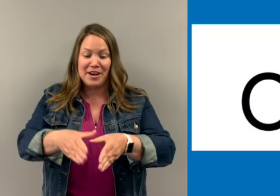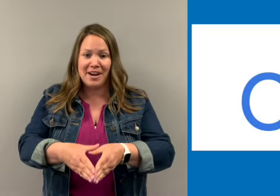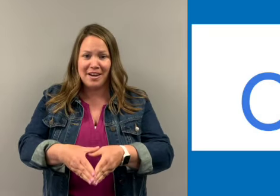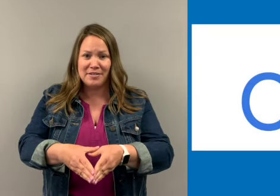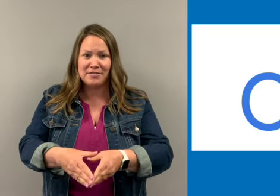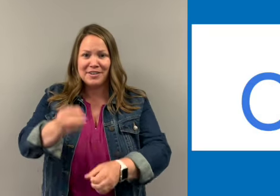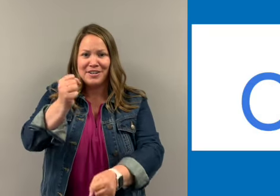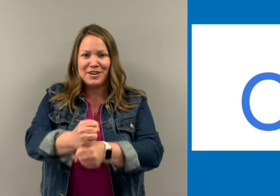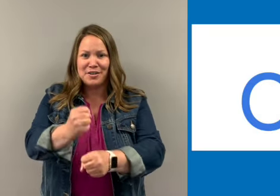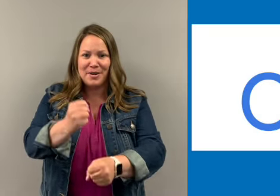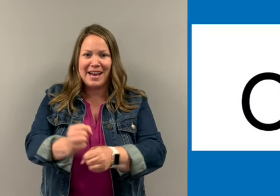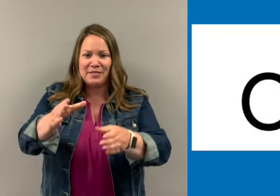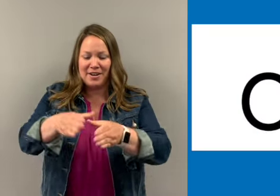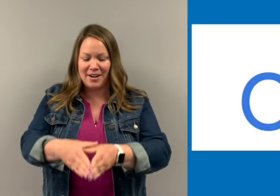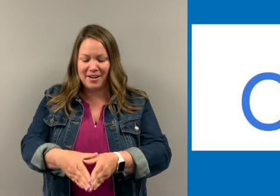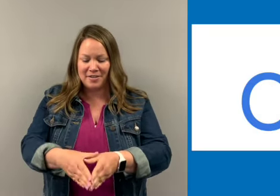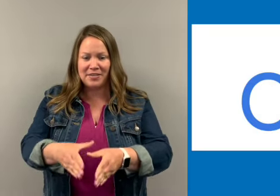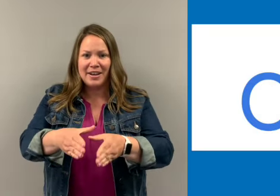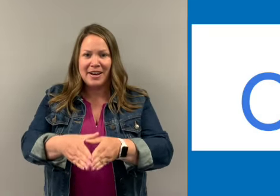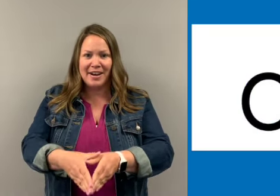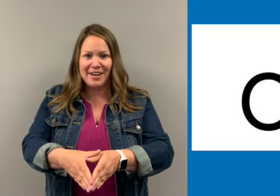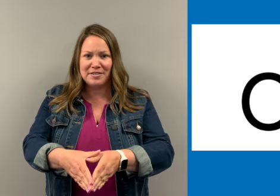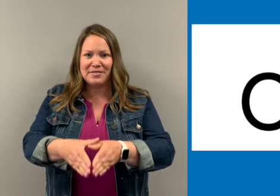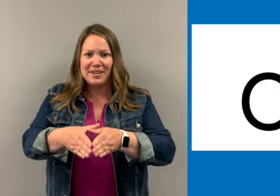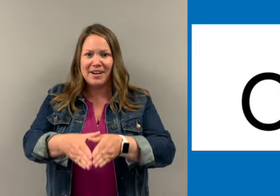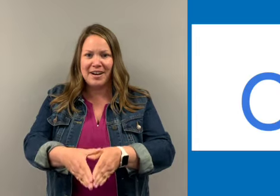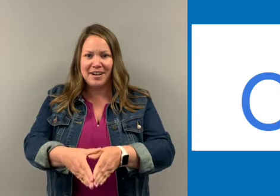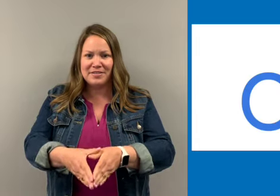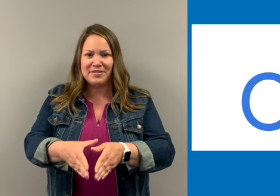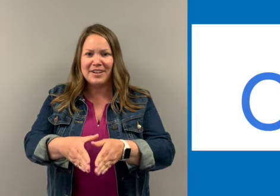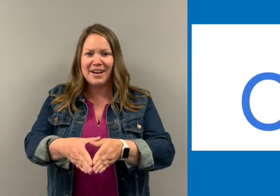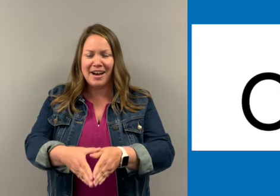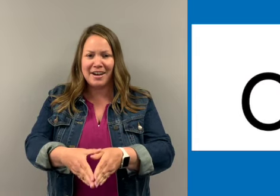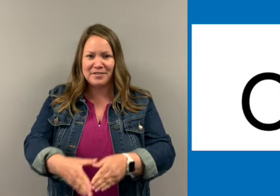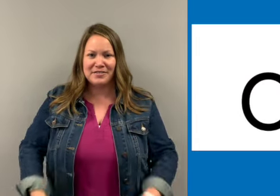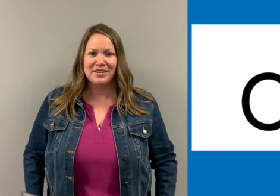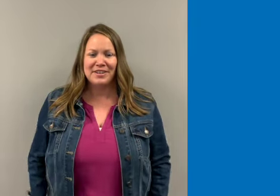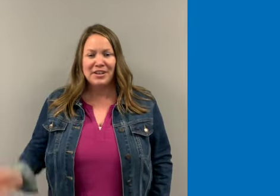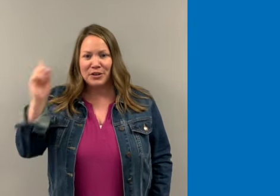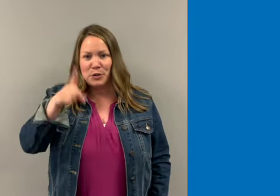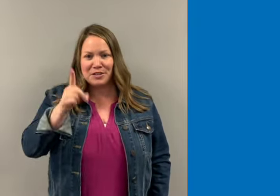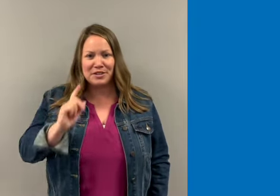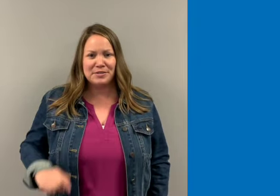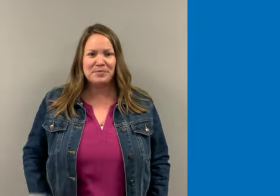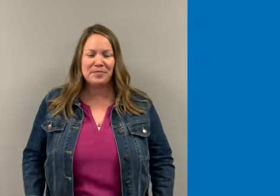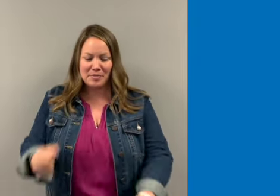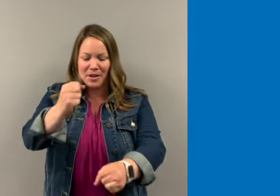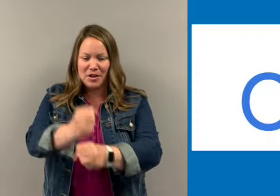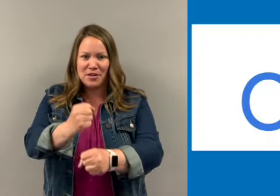O-F, of. O-F, of. Of, of, of. Your